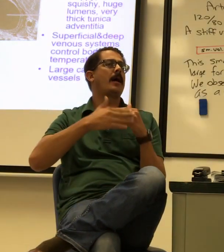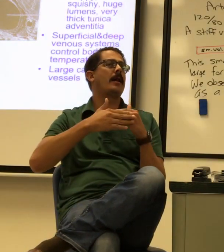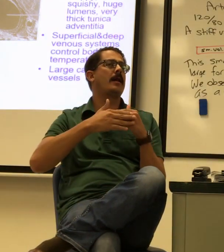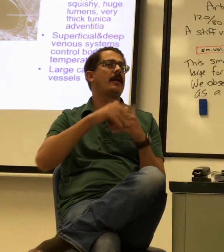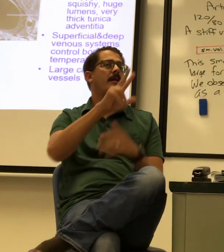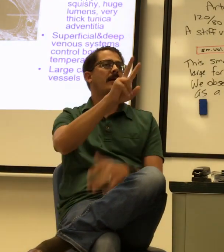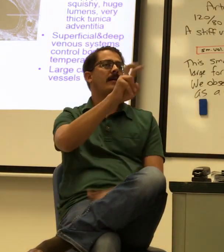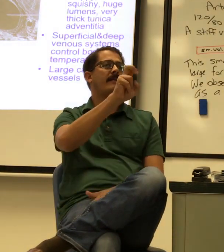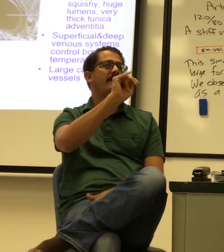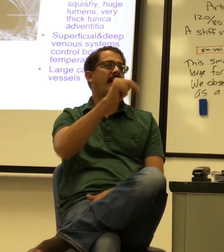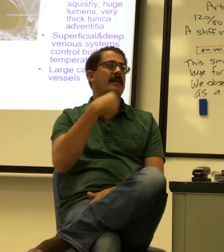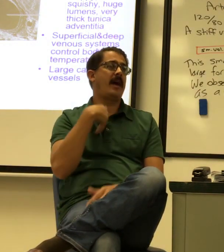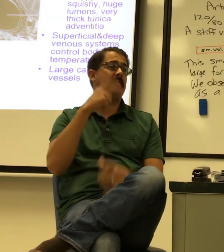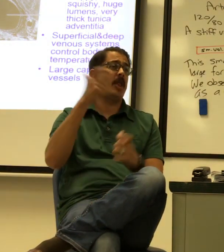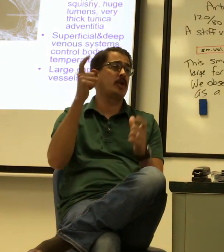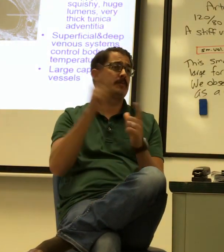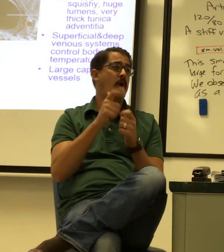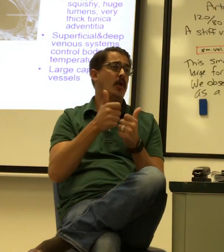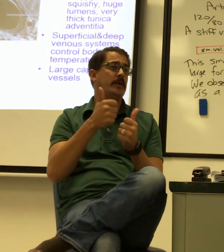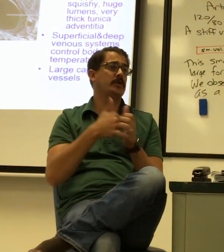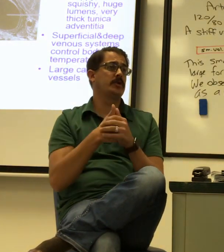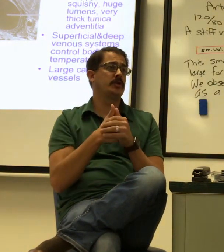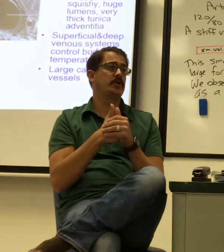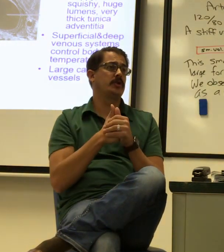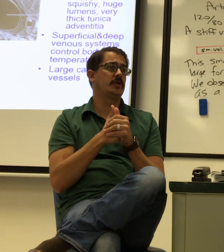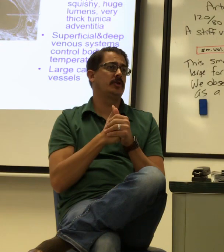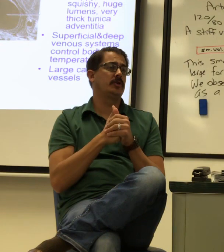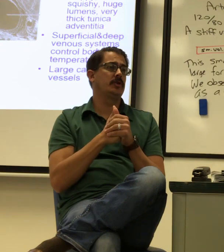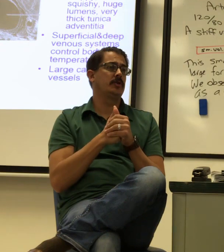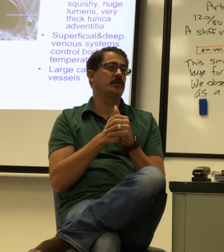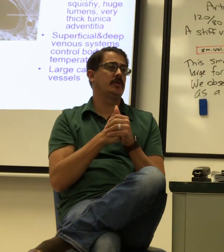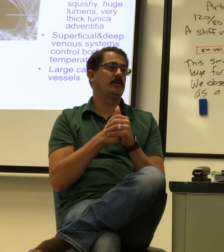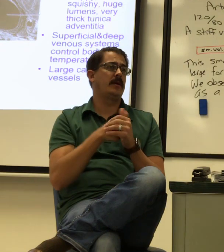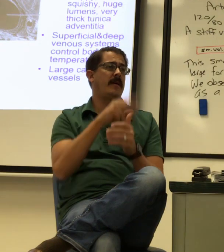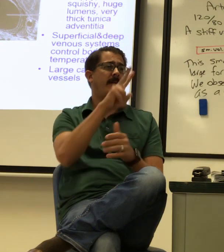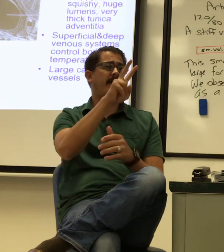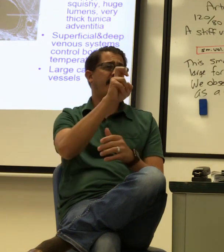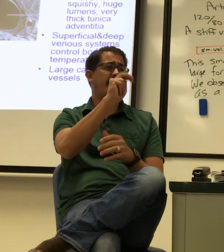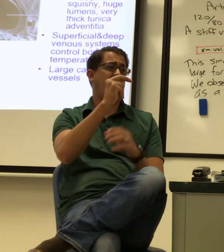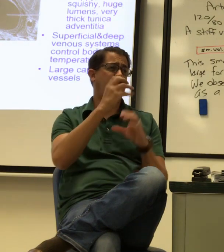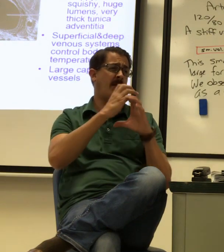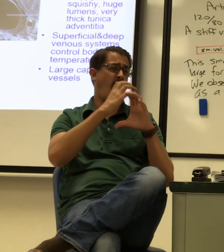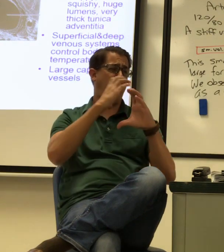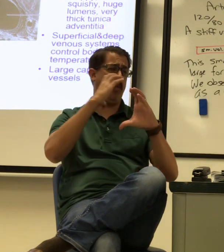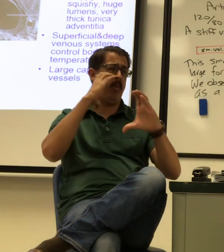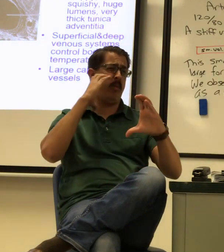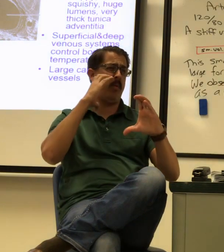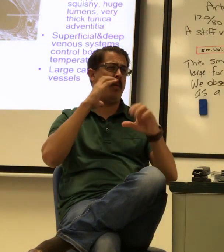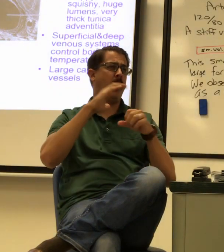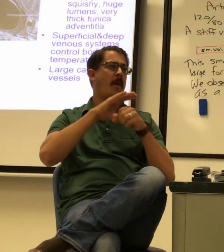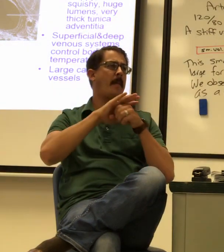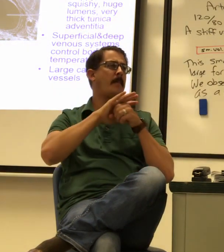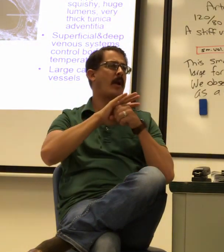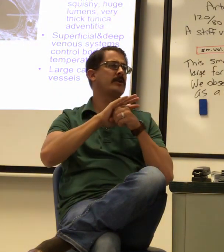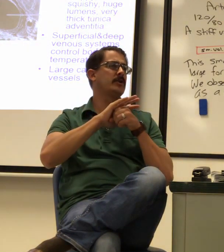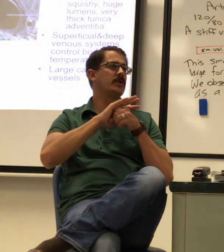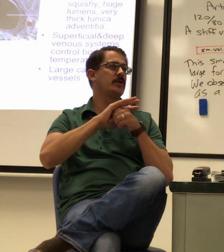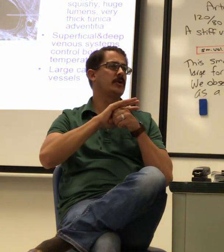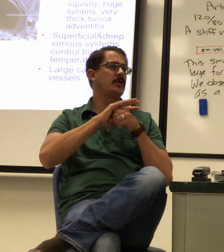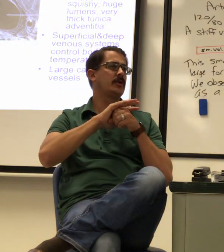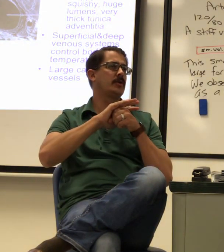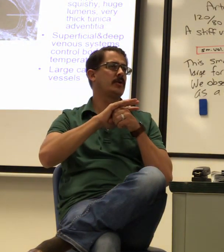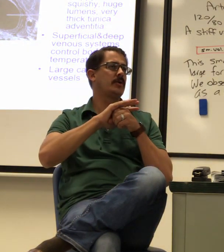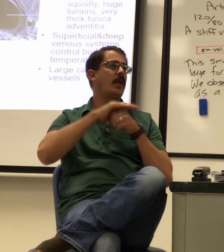do veins have? Large or small? Large. Picture a big number in the numerator. What pressures do we observe?